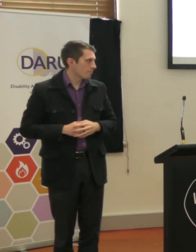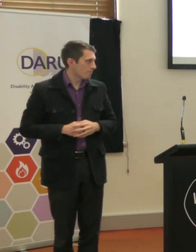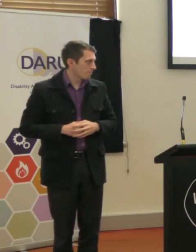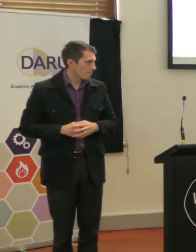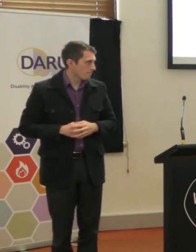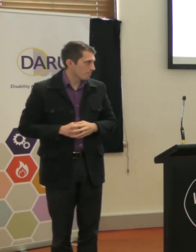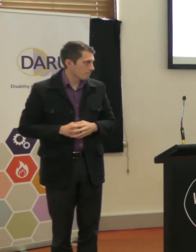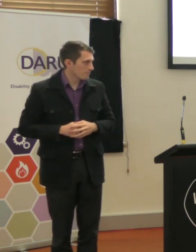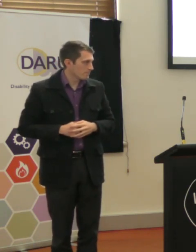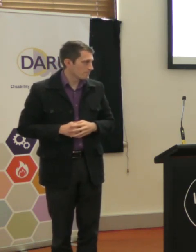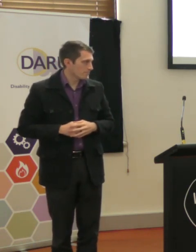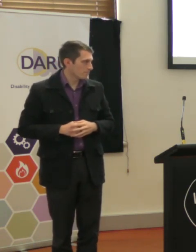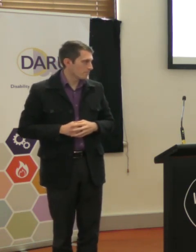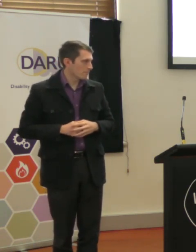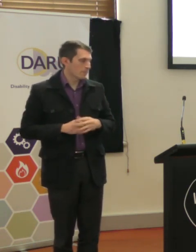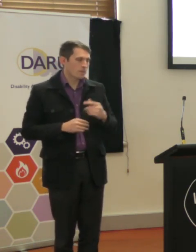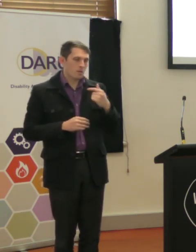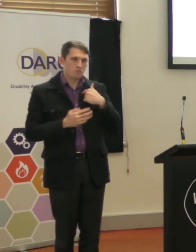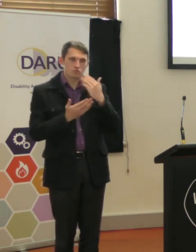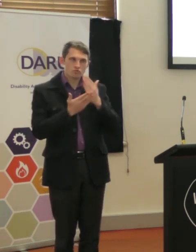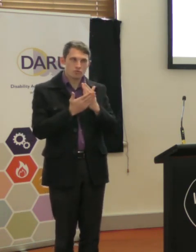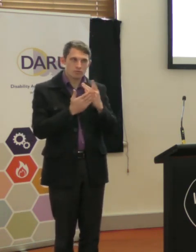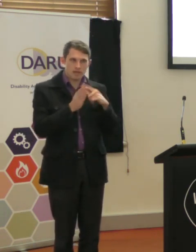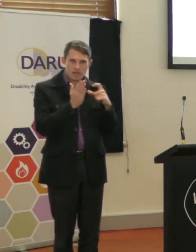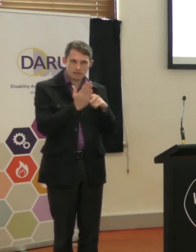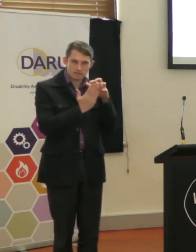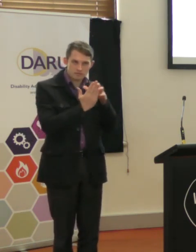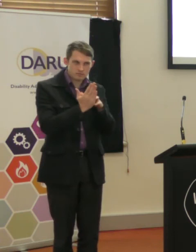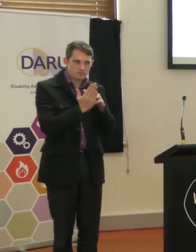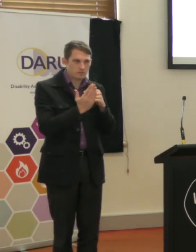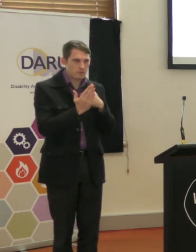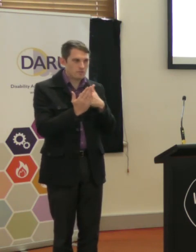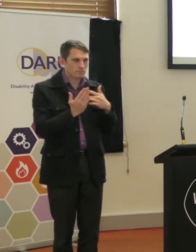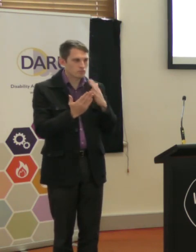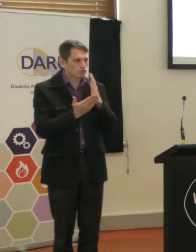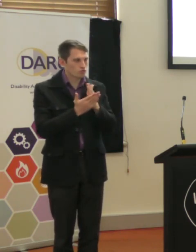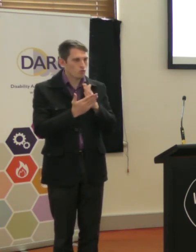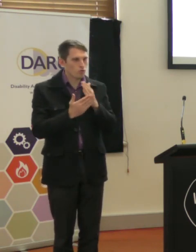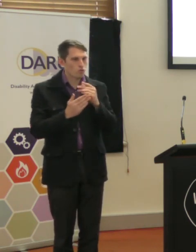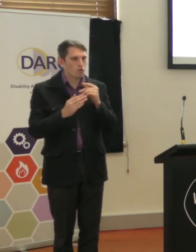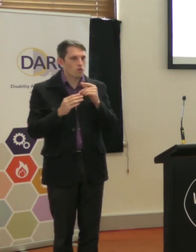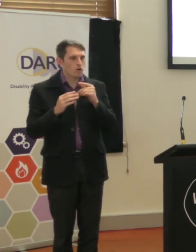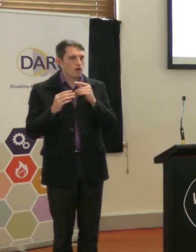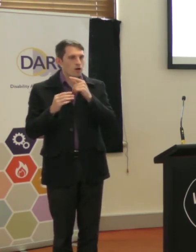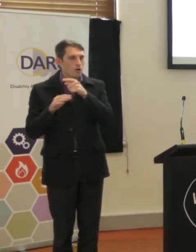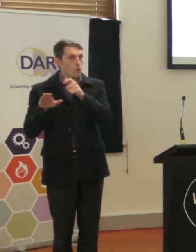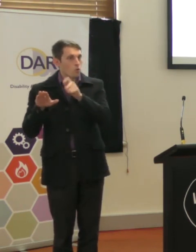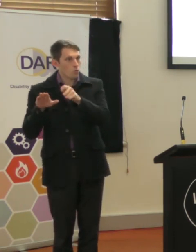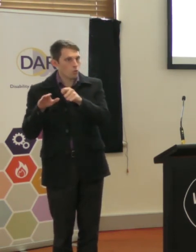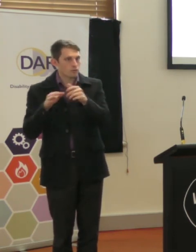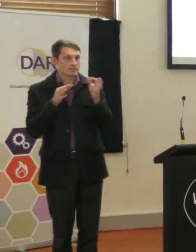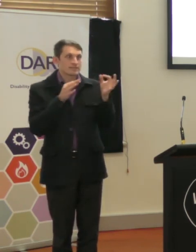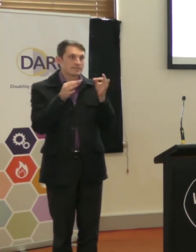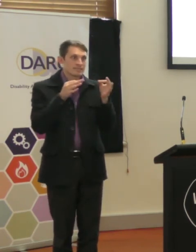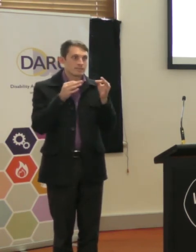without opening the Act up to double check, I'm fairly certain the information can't be shared from the redress scheme to the criminal courts either. Yes. The